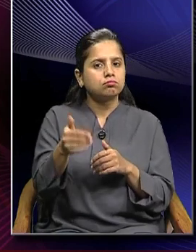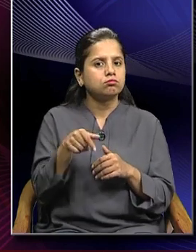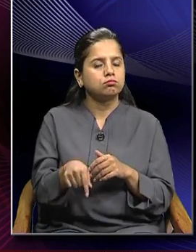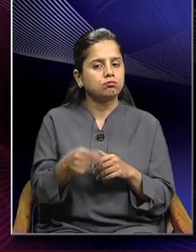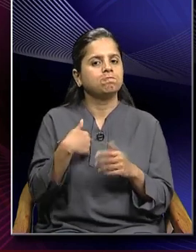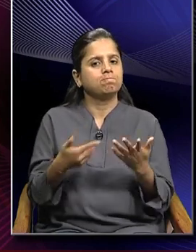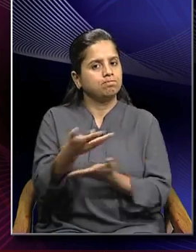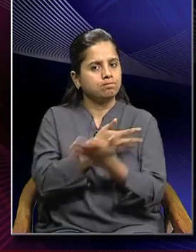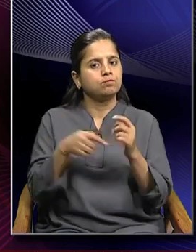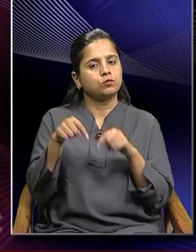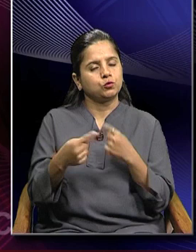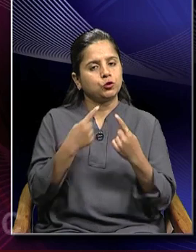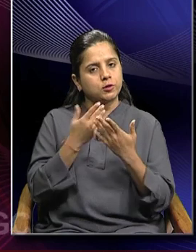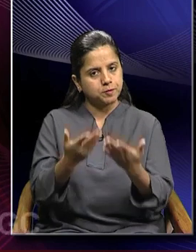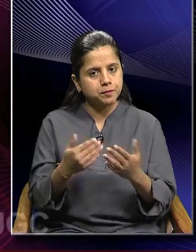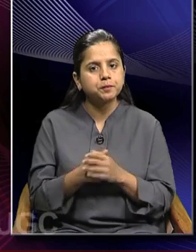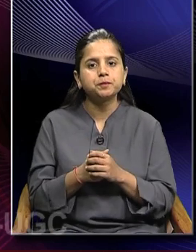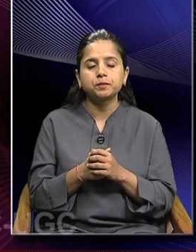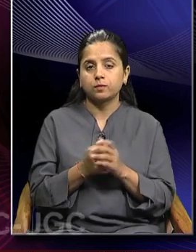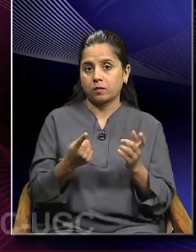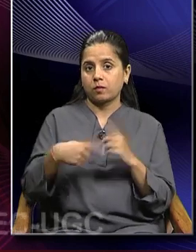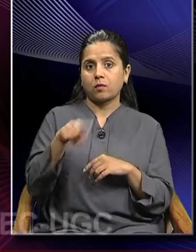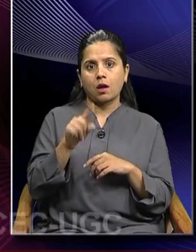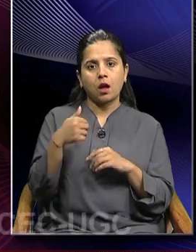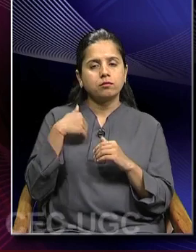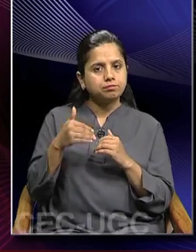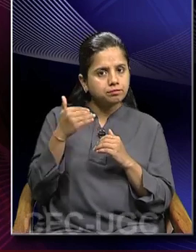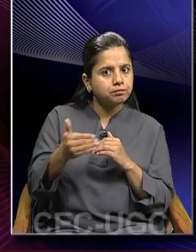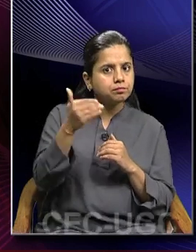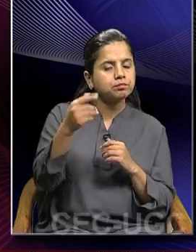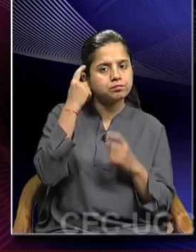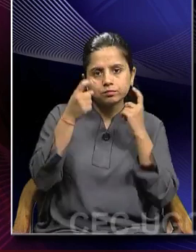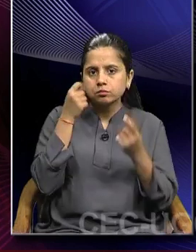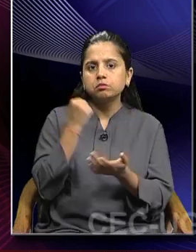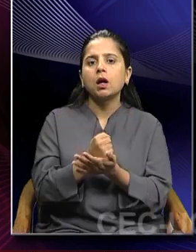of discussion today. So we should head towards